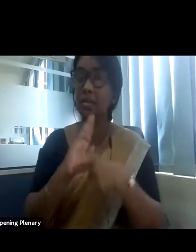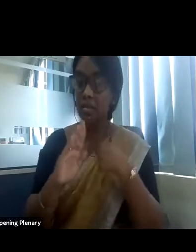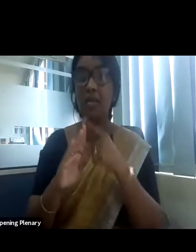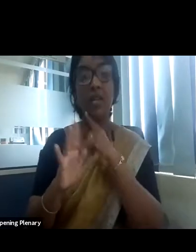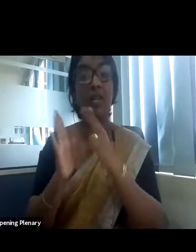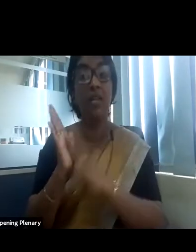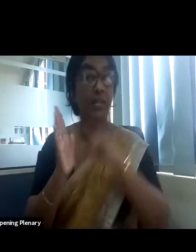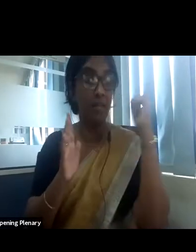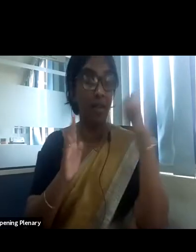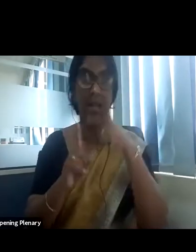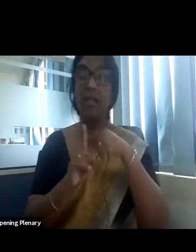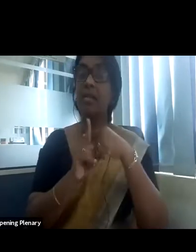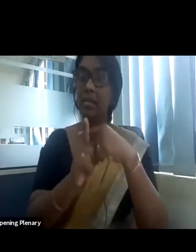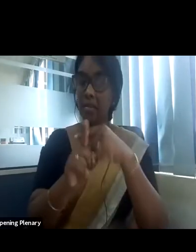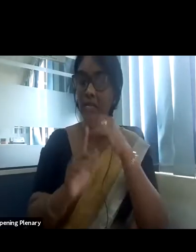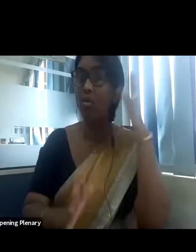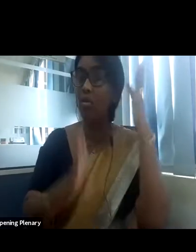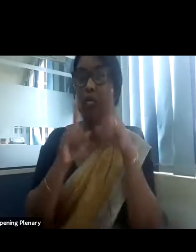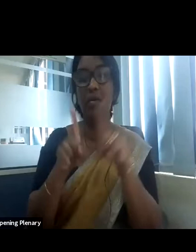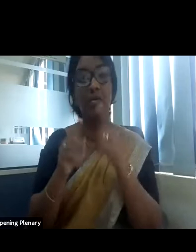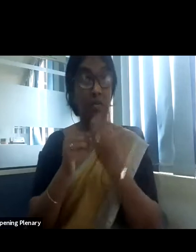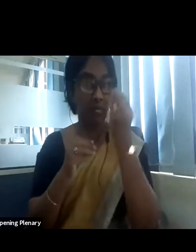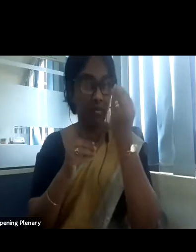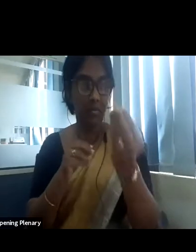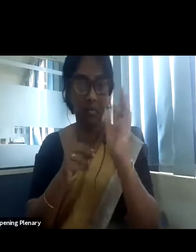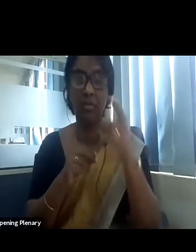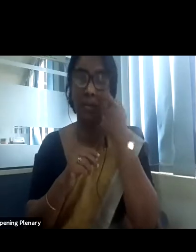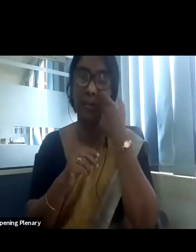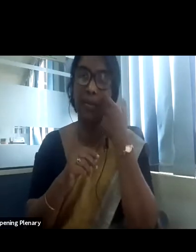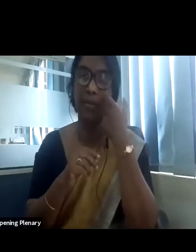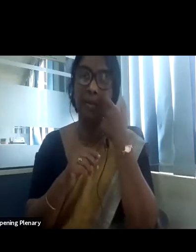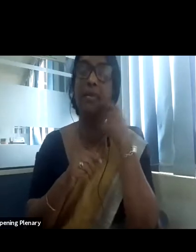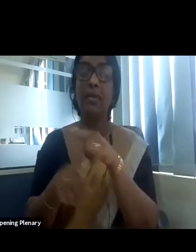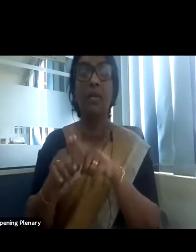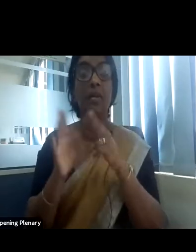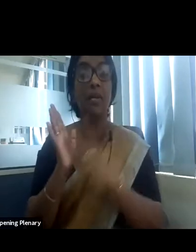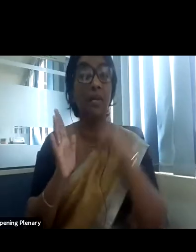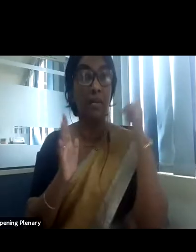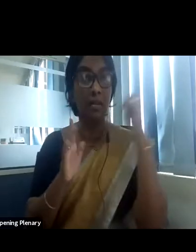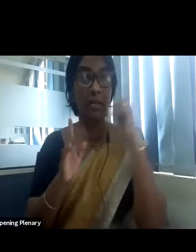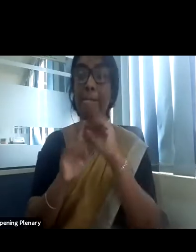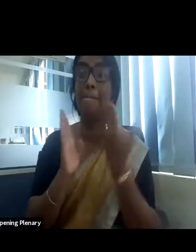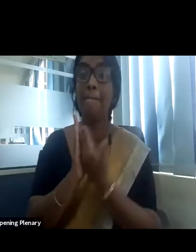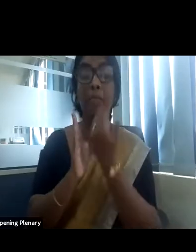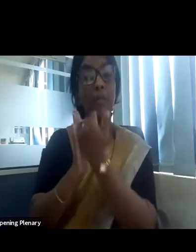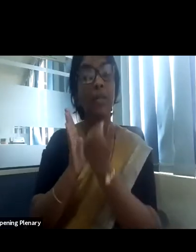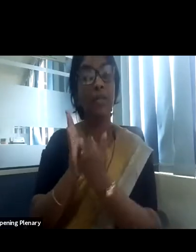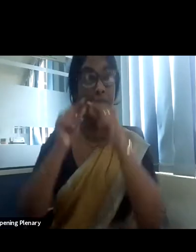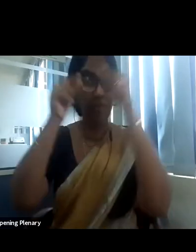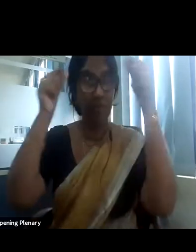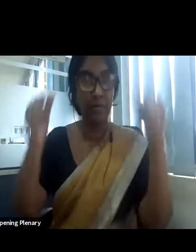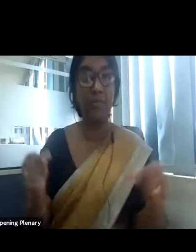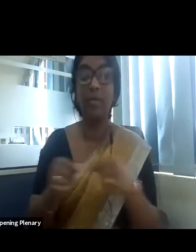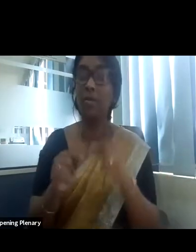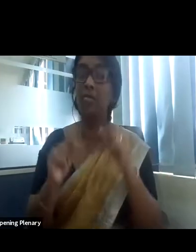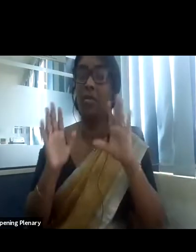level ambition. Our national policy framework, Vistas for Prosperity and Splendor, very effectively incorporates